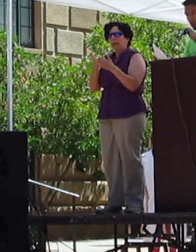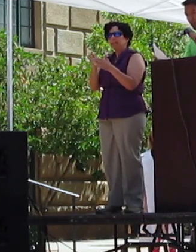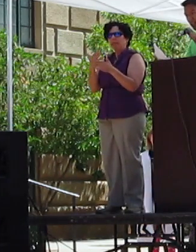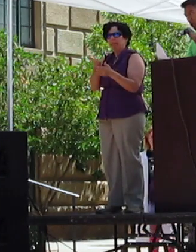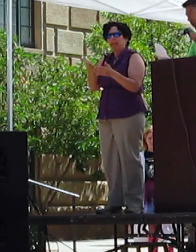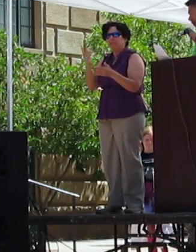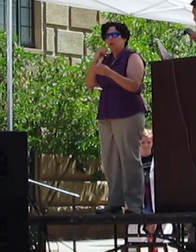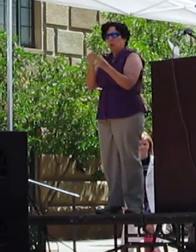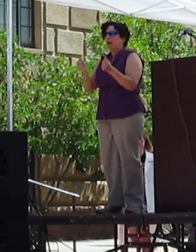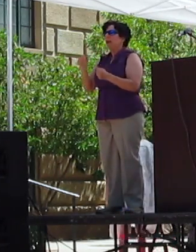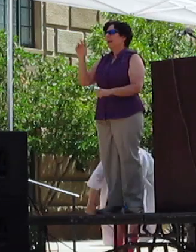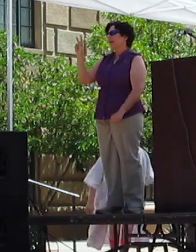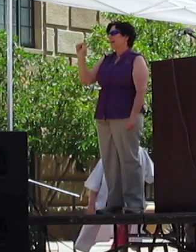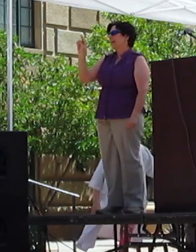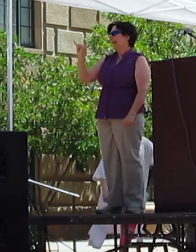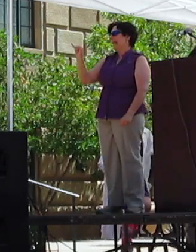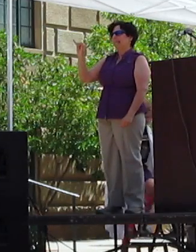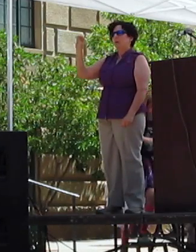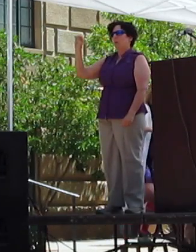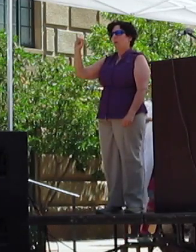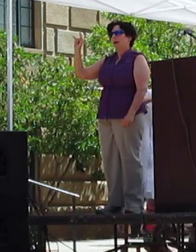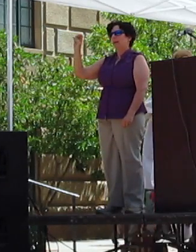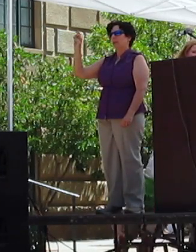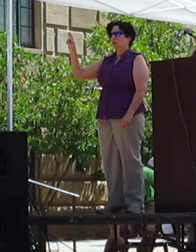and gentlemen, Katie Oyler.